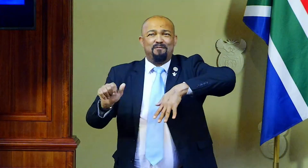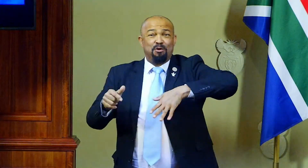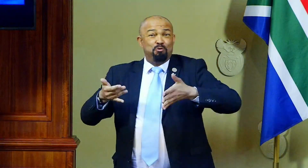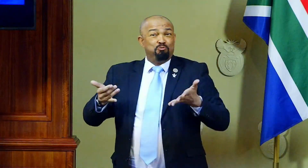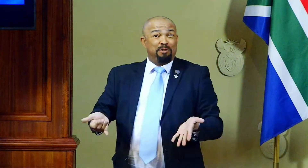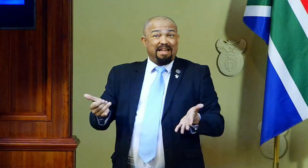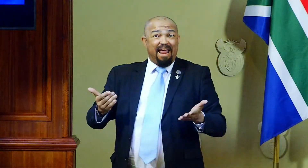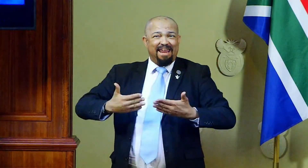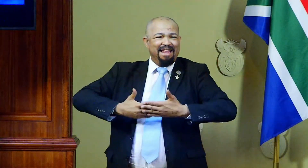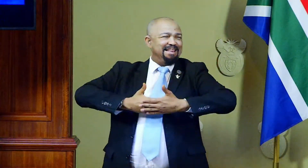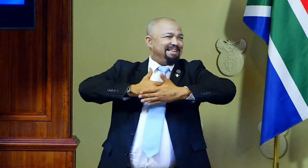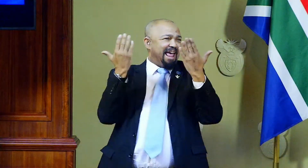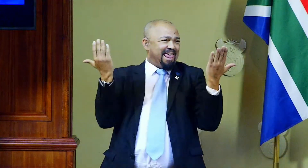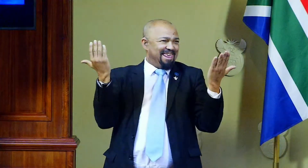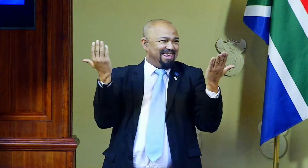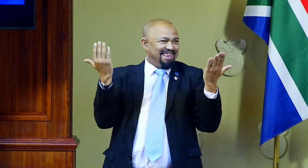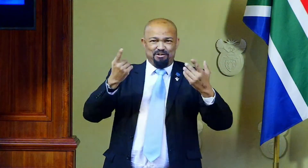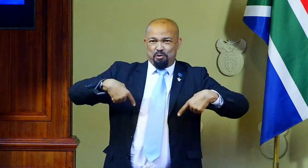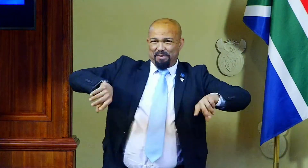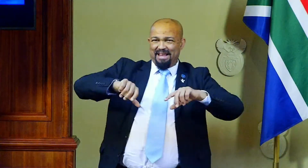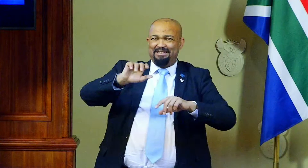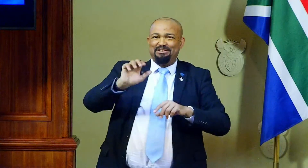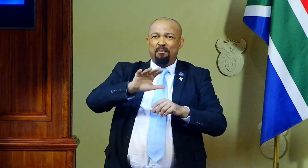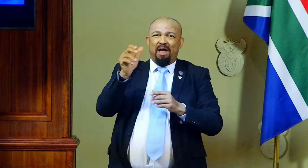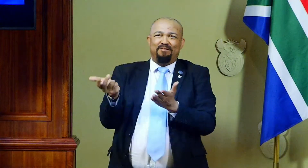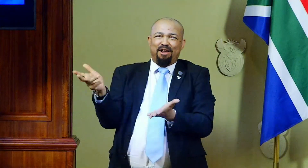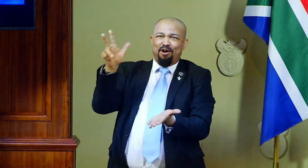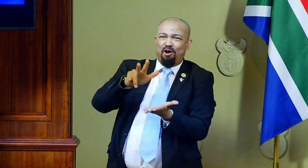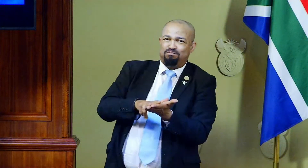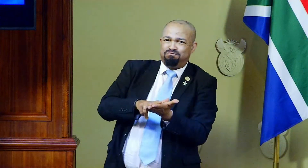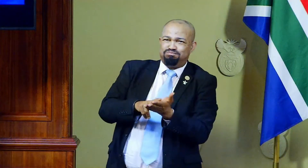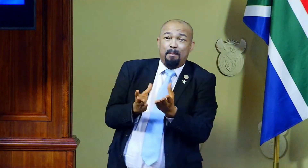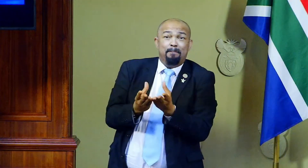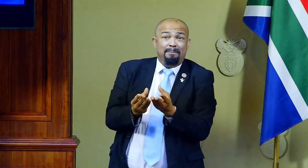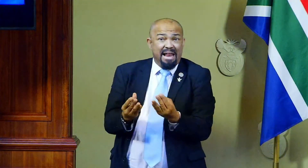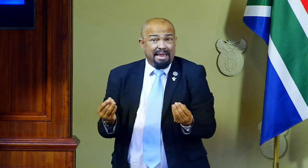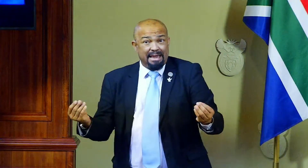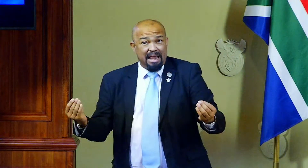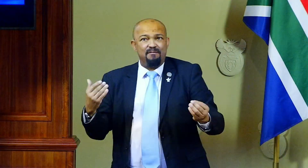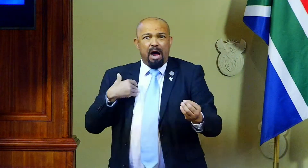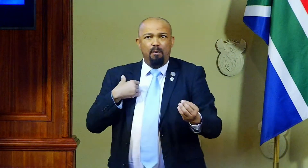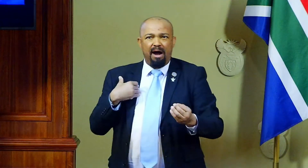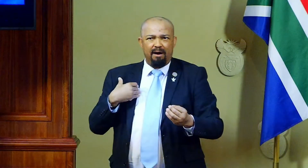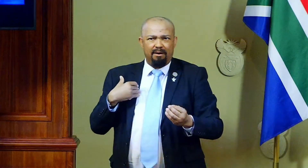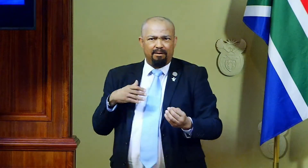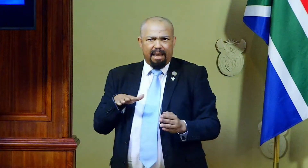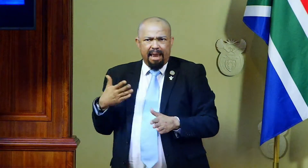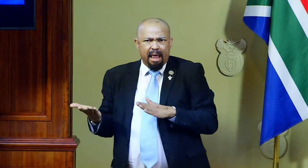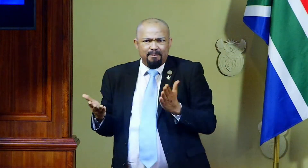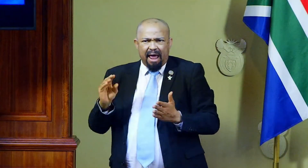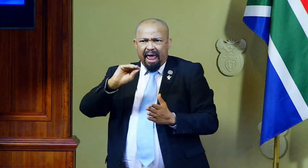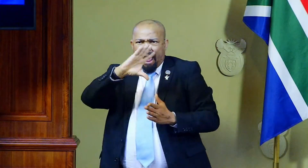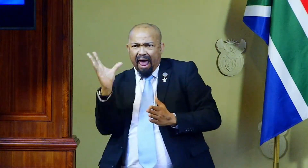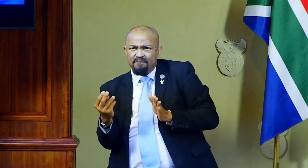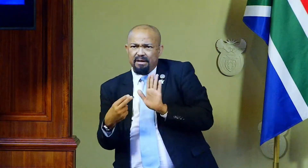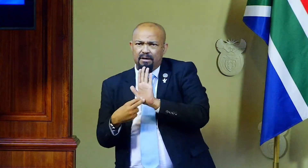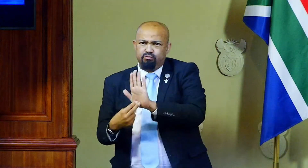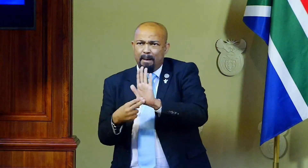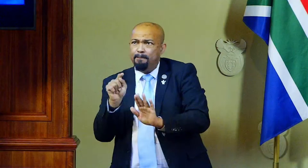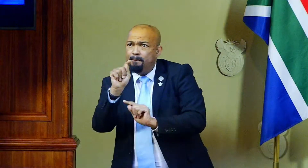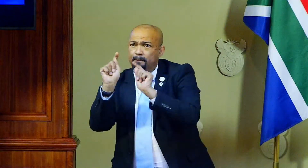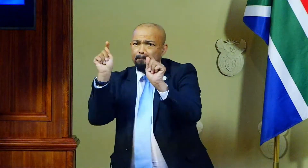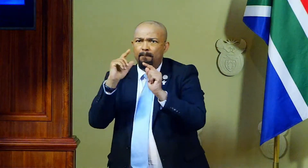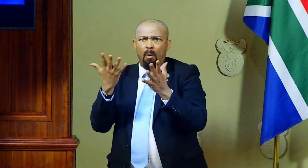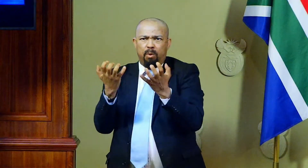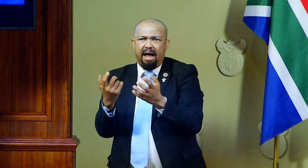languages. Everybody was looking at South Africa. Today is a glorious day. So many people of our